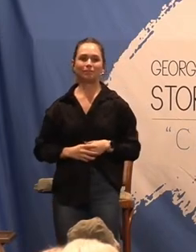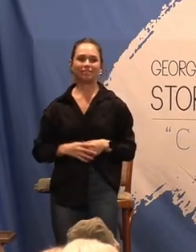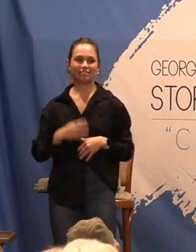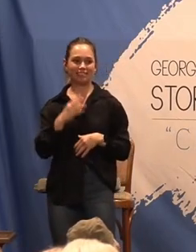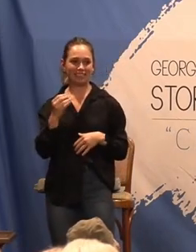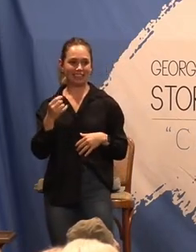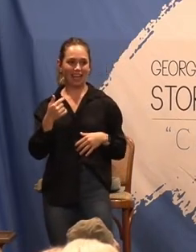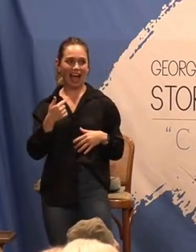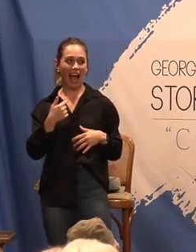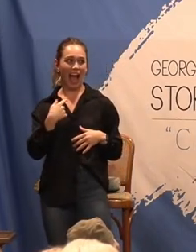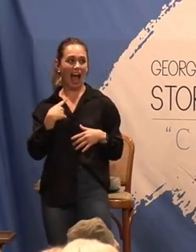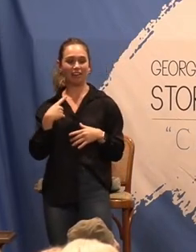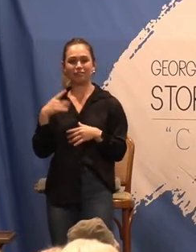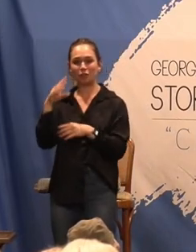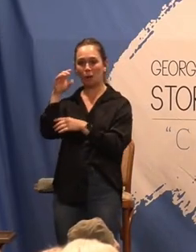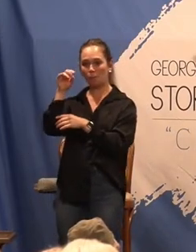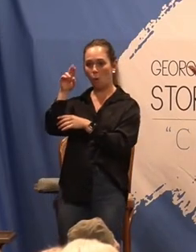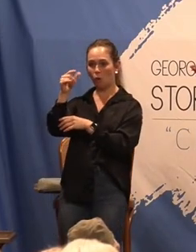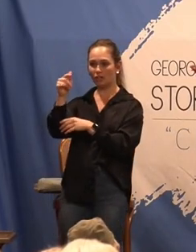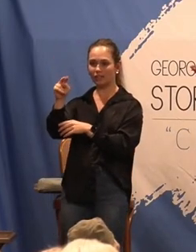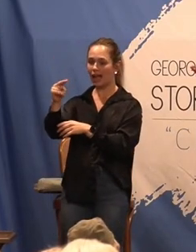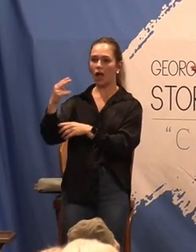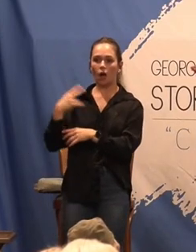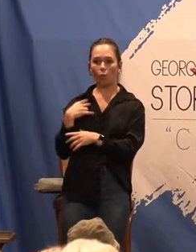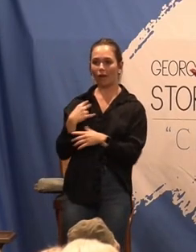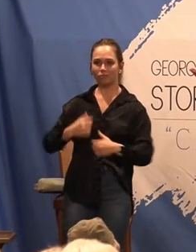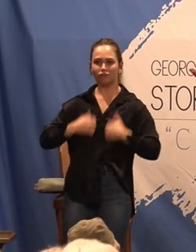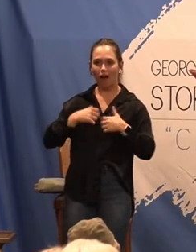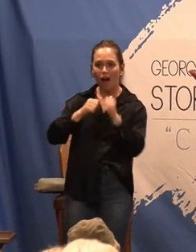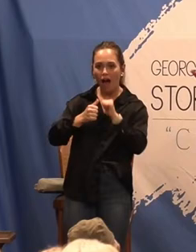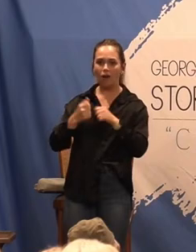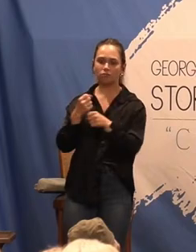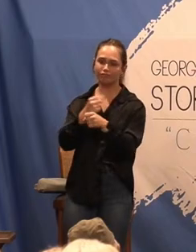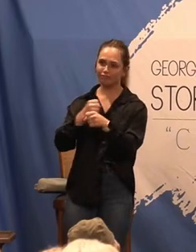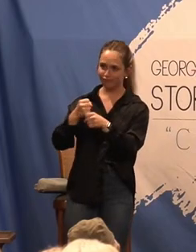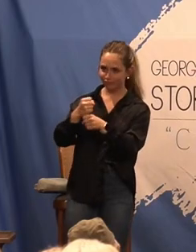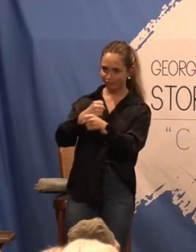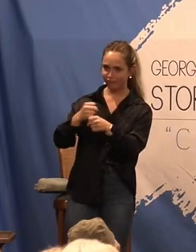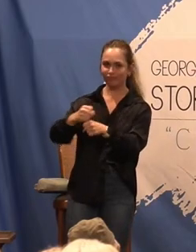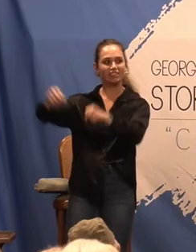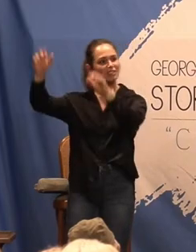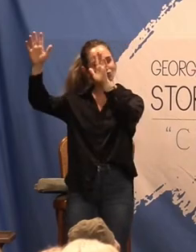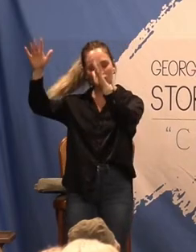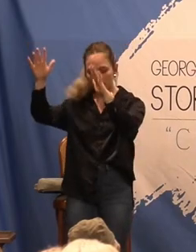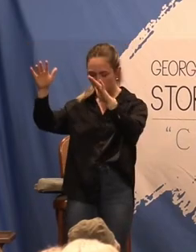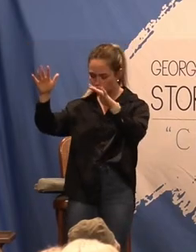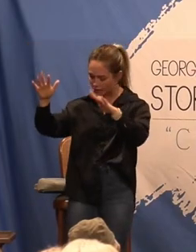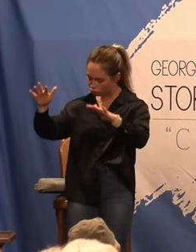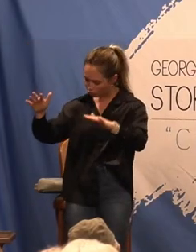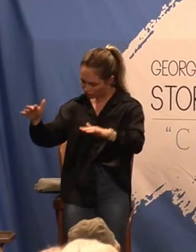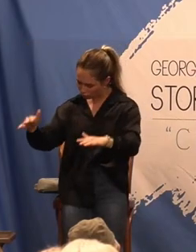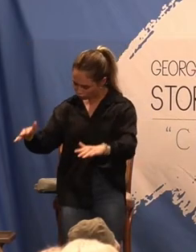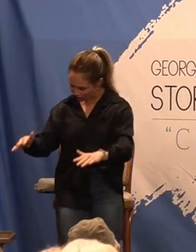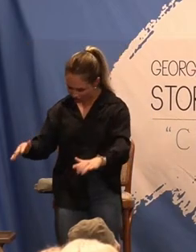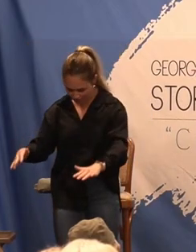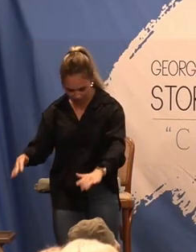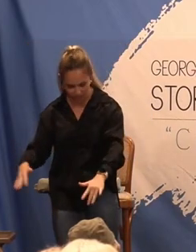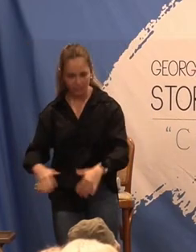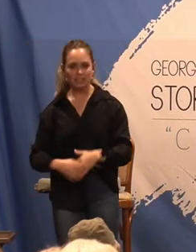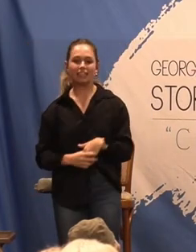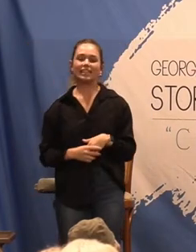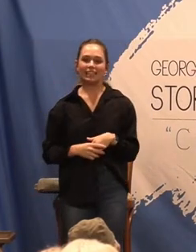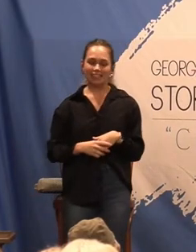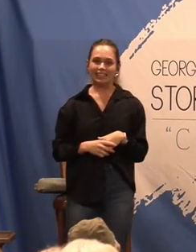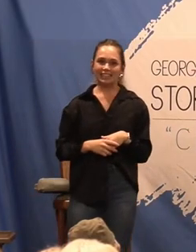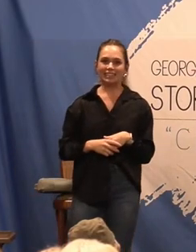And I'm from Portland, Oregon. We run on coffee in Portland, Oregon. It rains, it rains, it rains, it rains, it rains. And